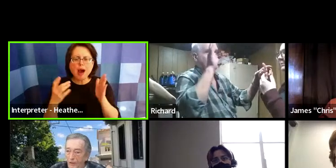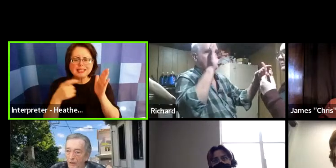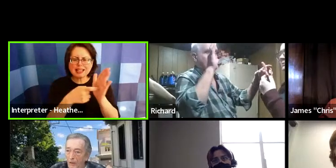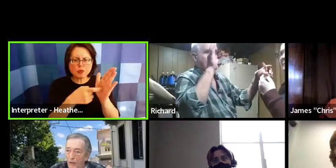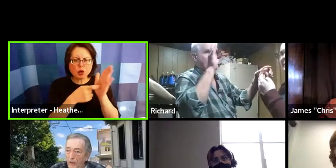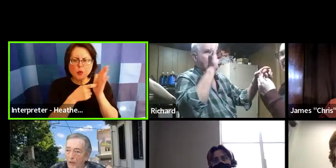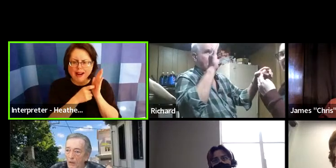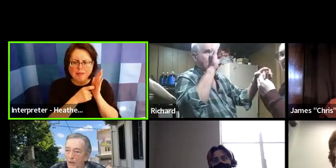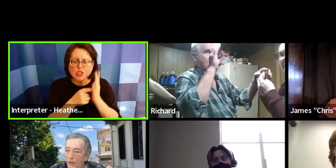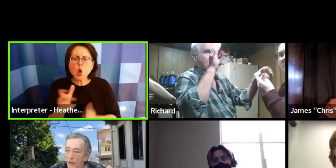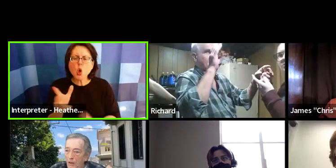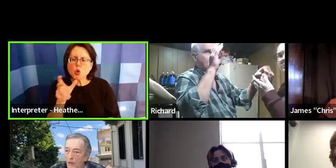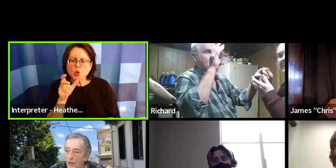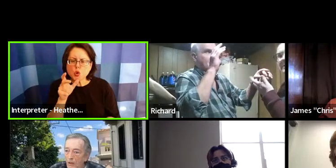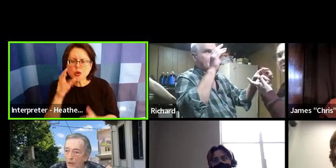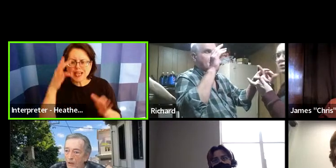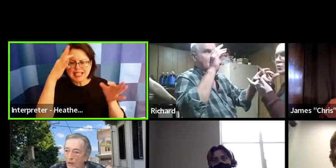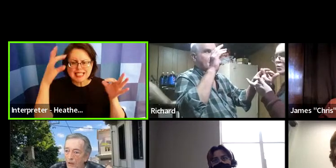it?